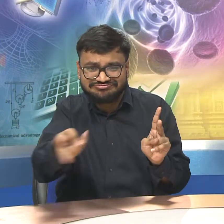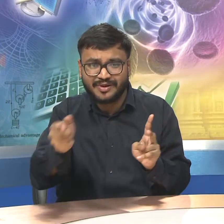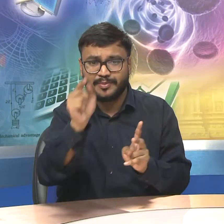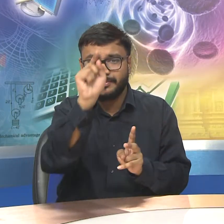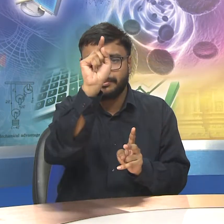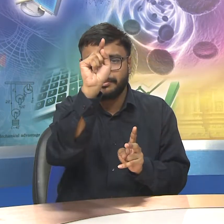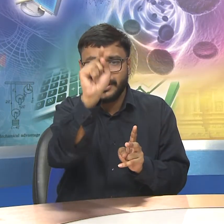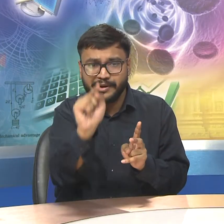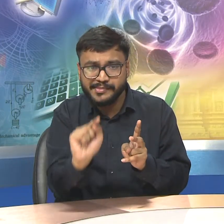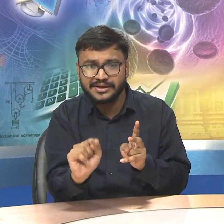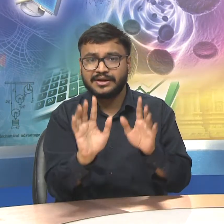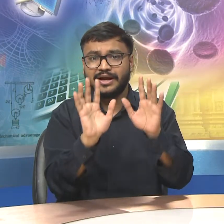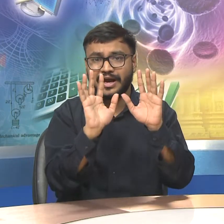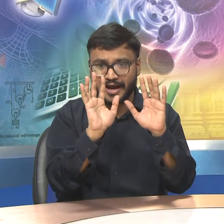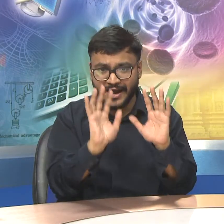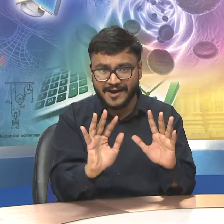Using components of sign together